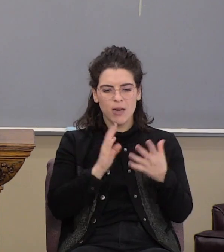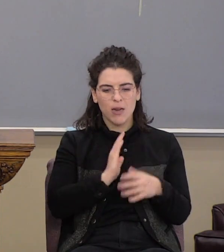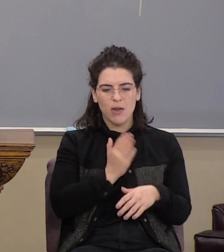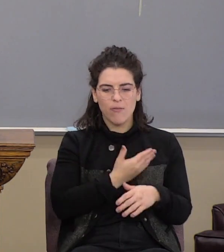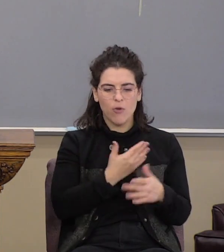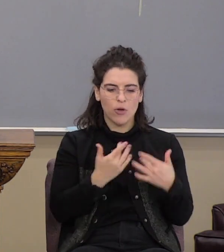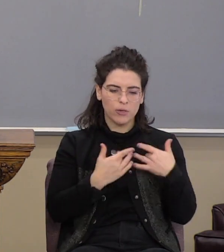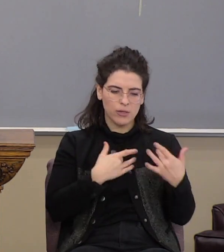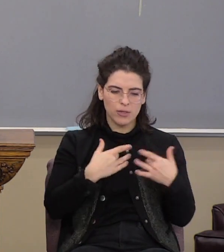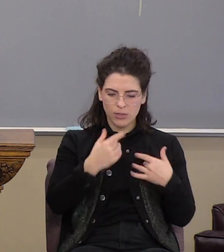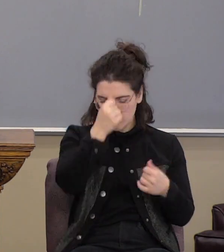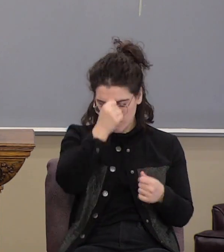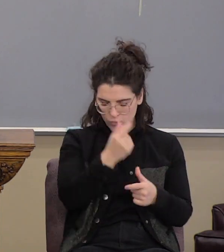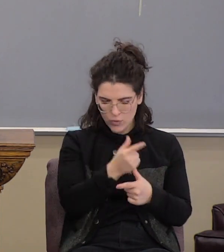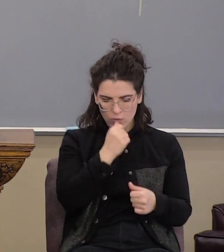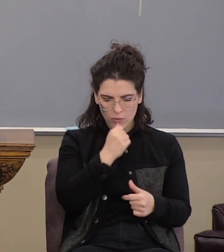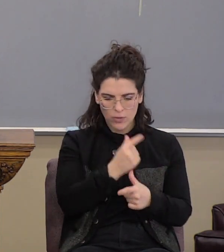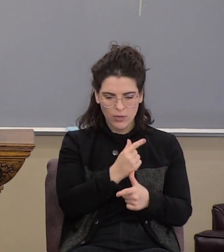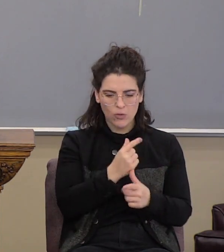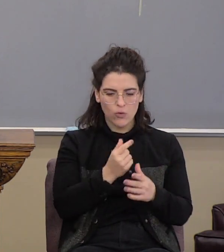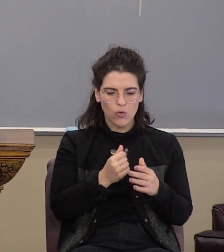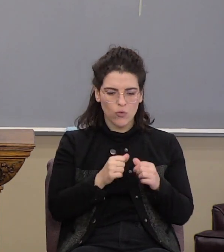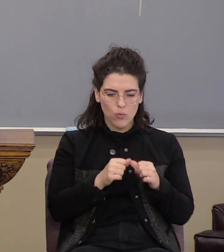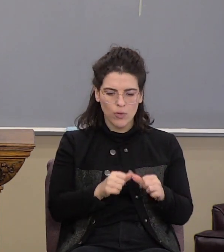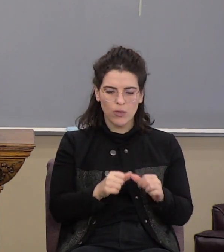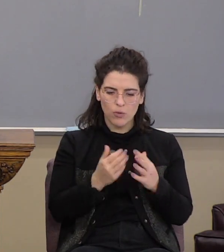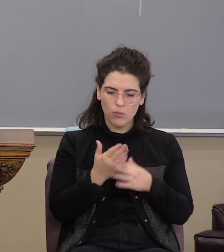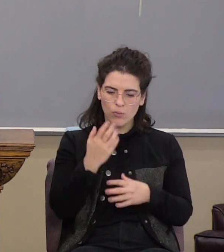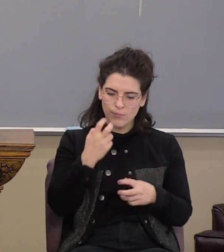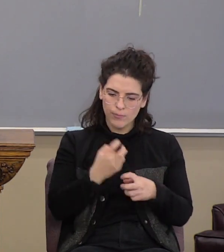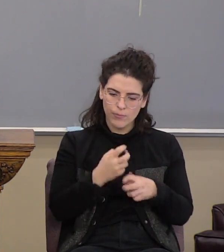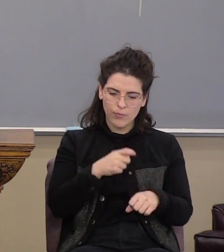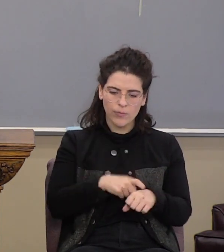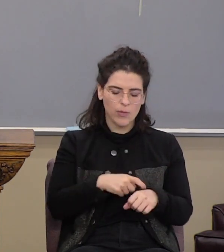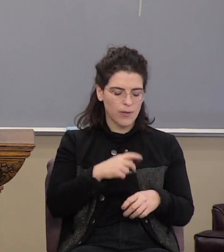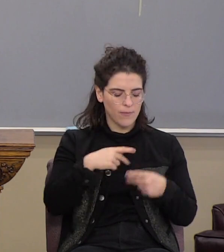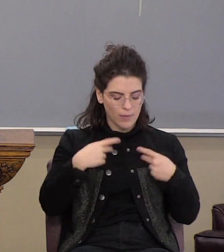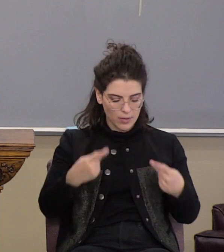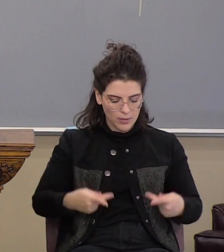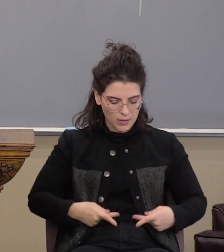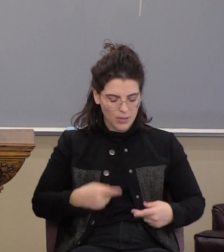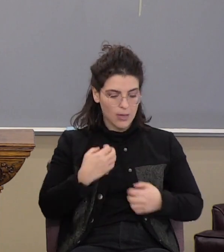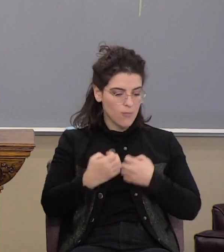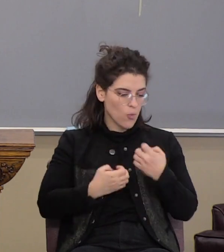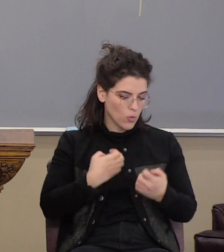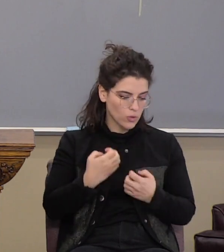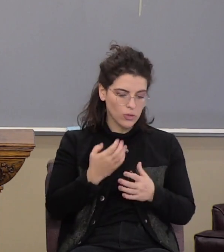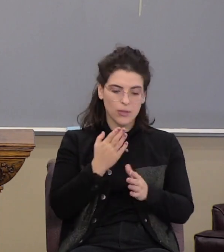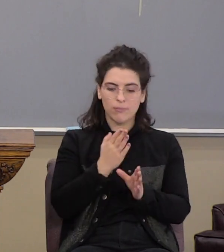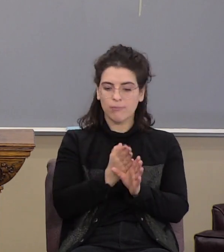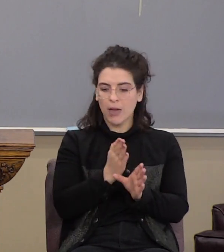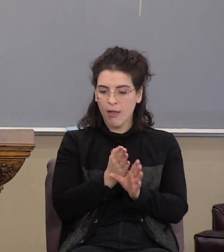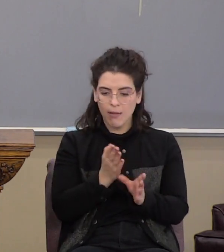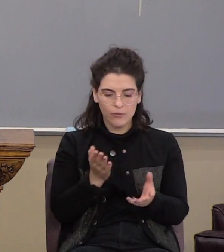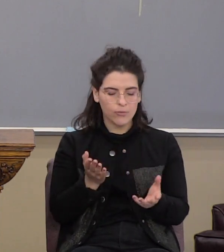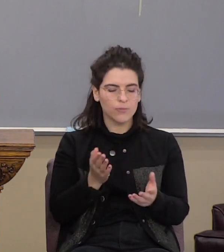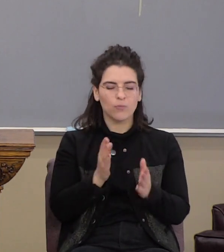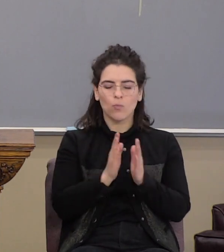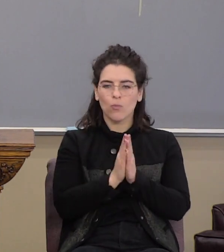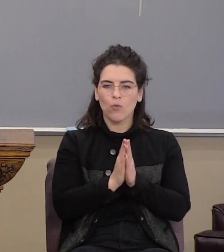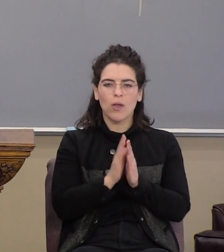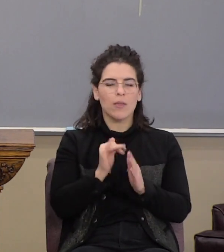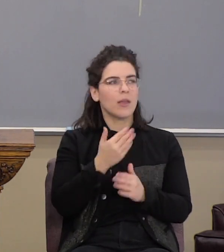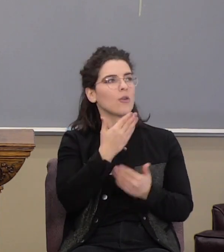sisters are going through very difficult times right now, physically, emotionally, and psychologically. We pray that you, as the God of